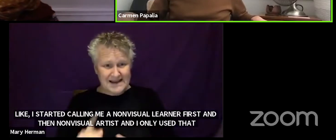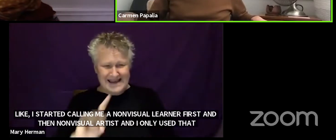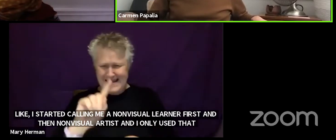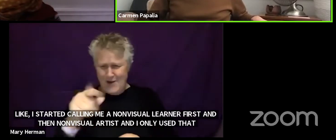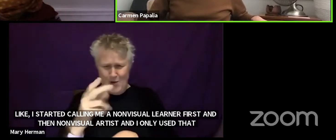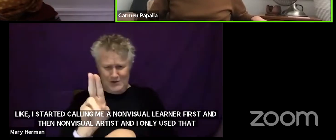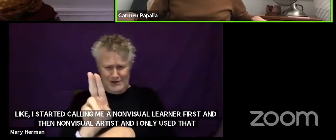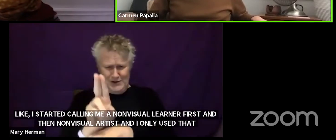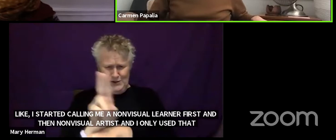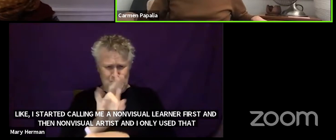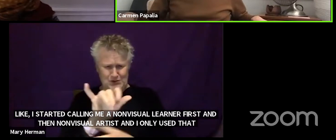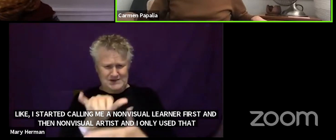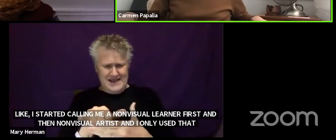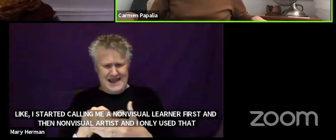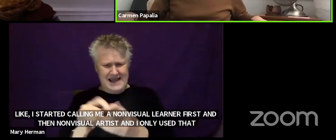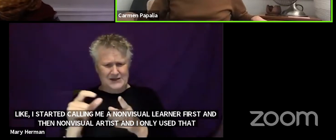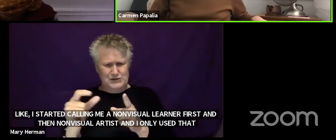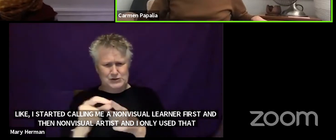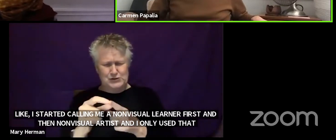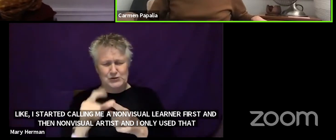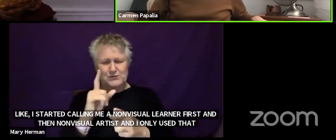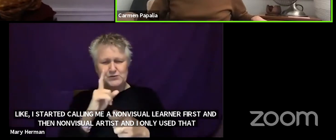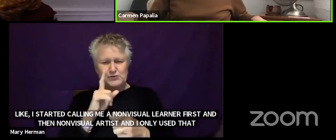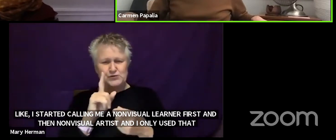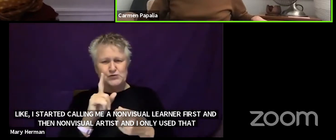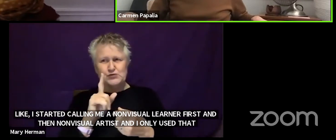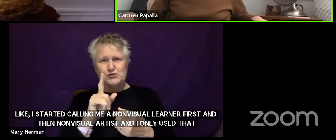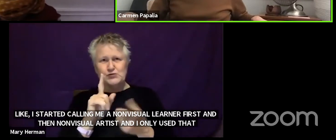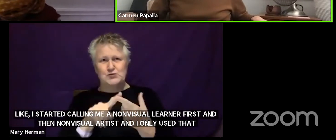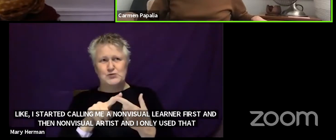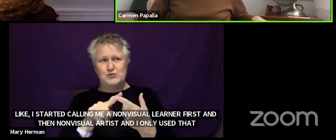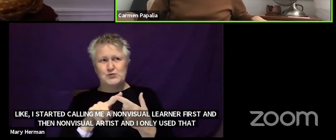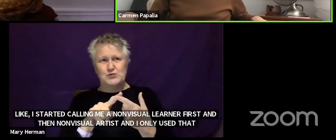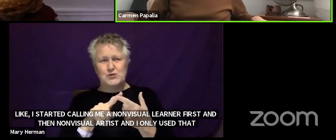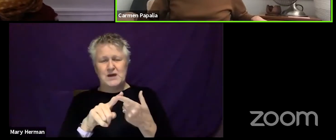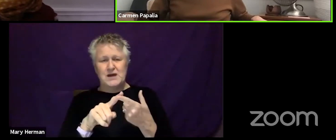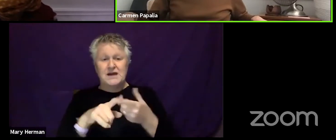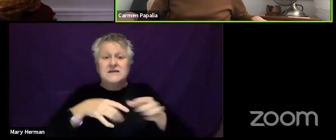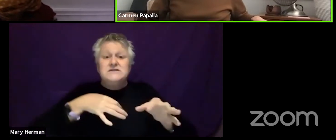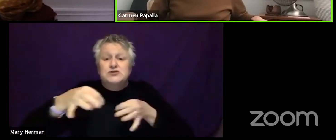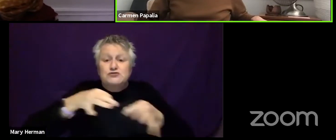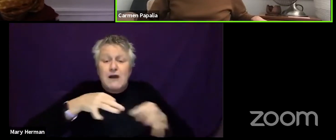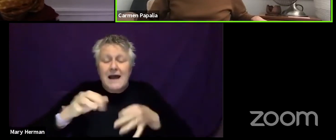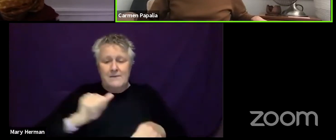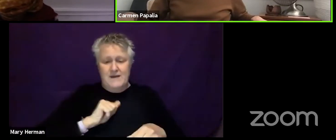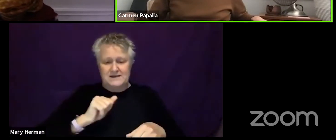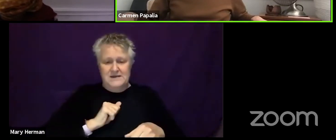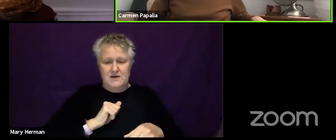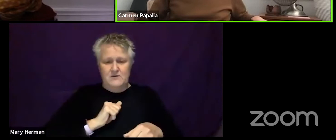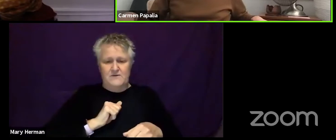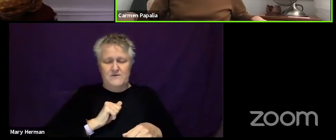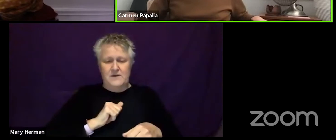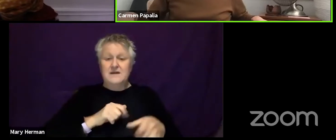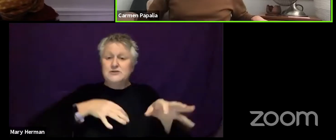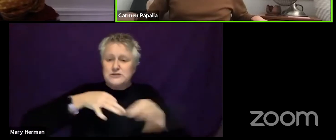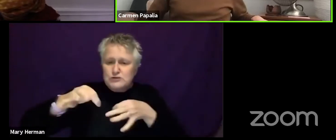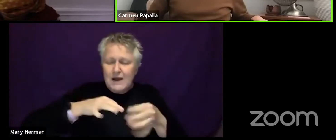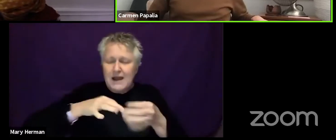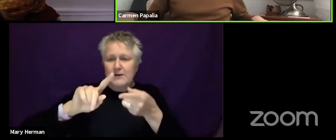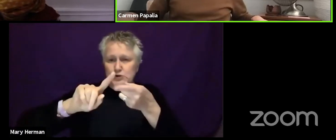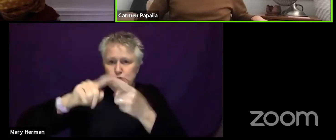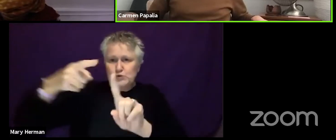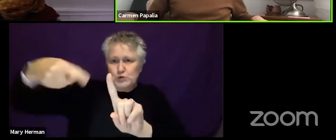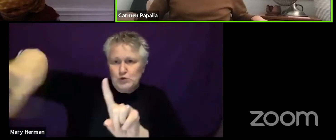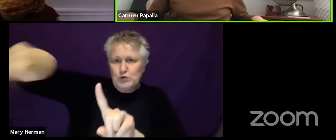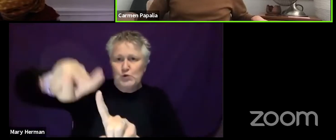describe my relationship um, to the visual world, to visual culture. I don't think I need to say